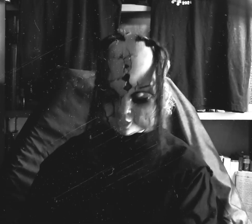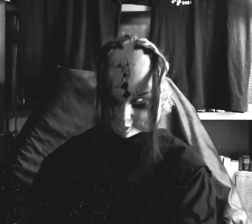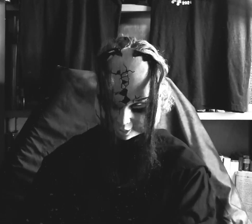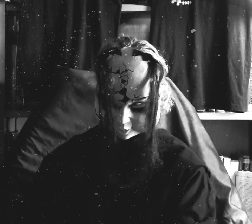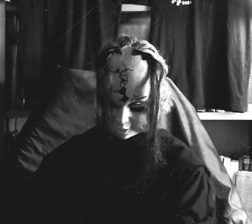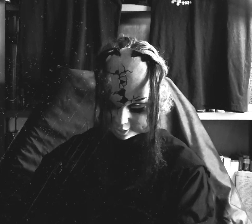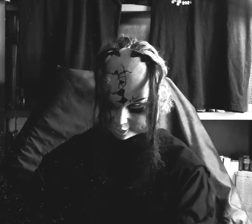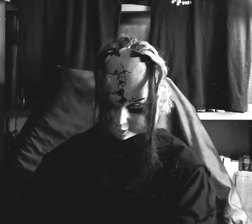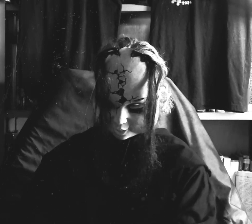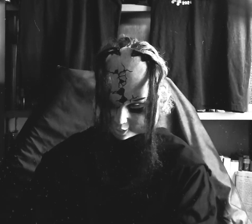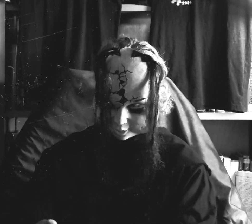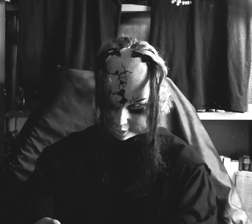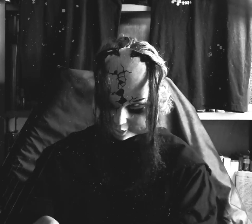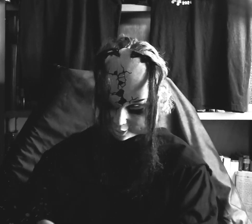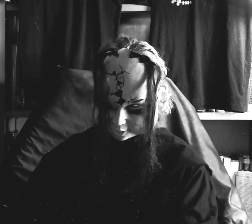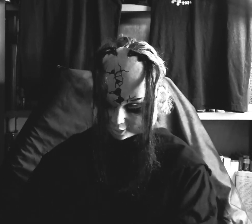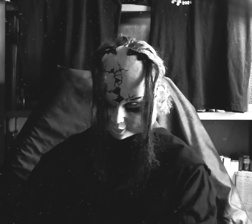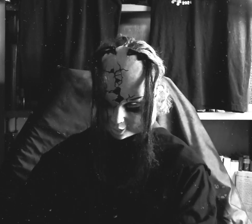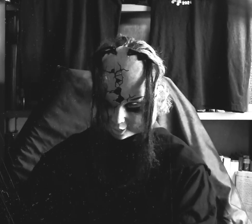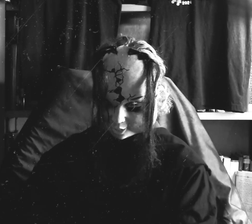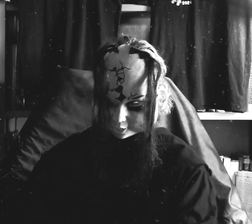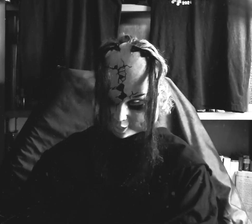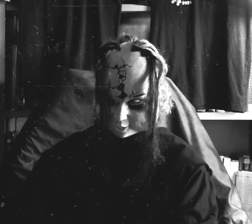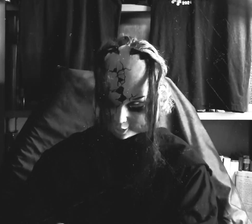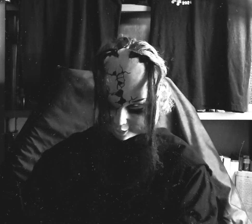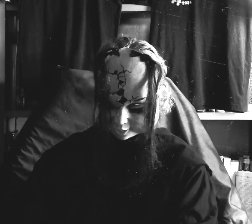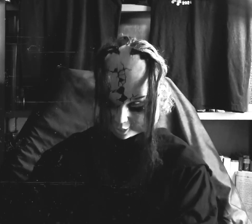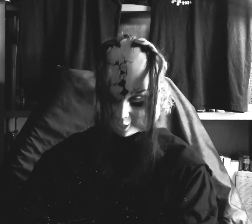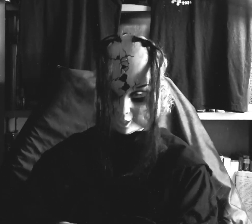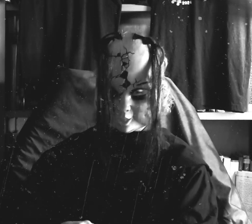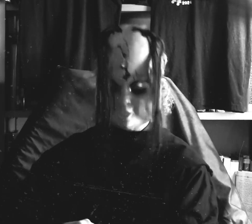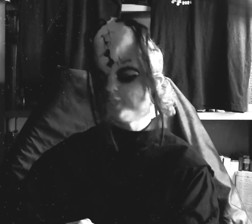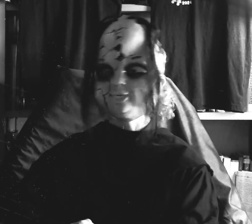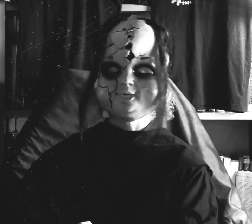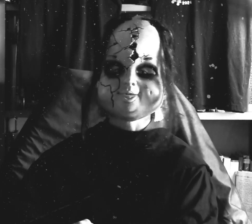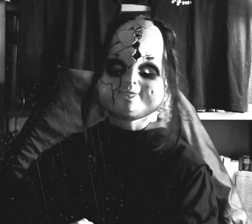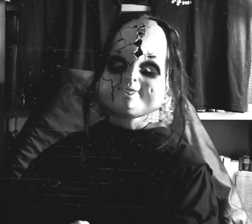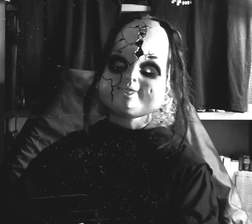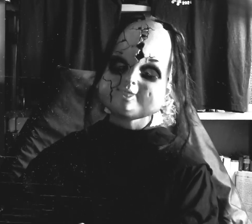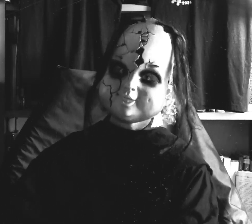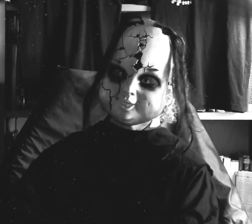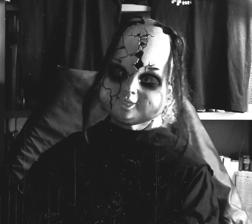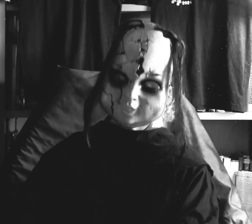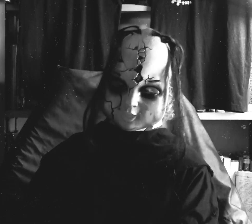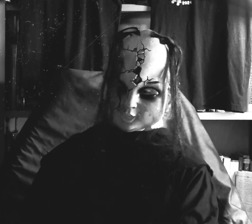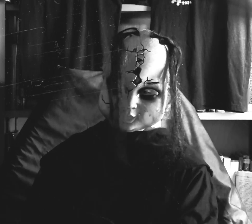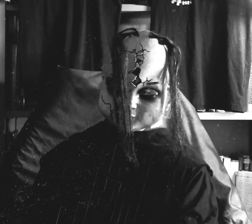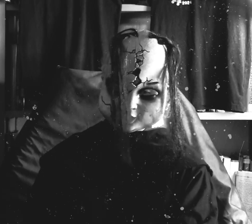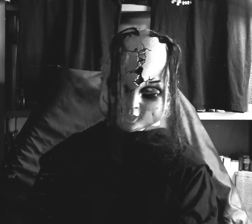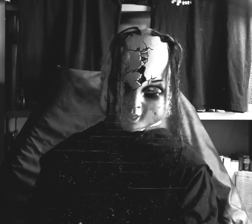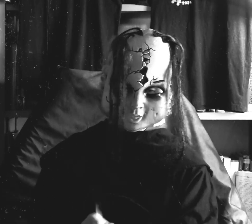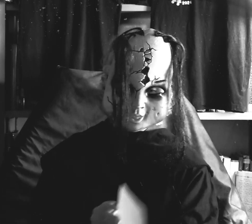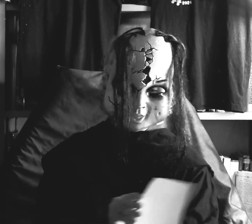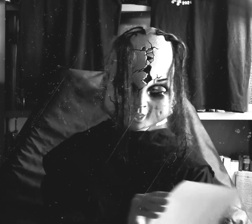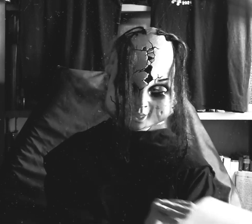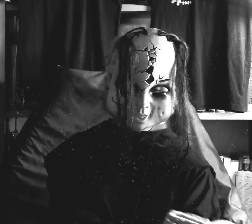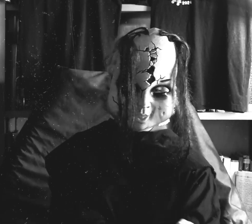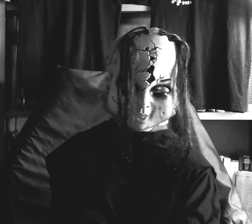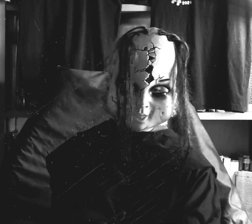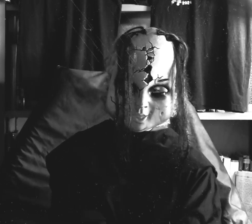Comanche. In fact, he owned a horse. And when it would get too tame,